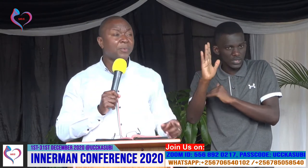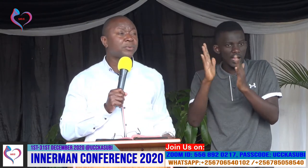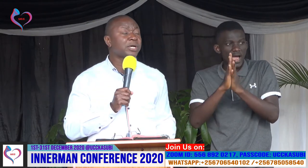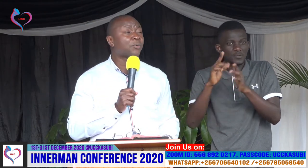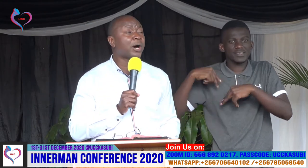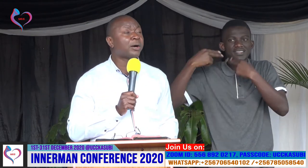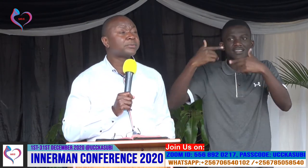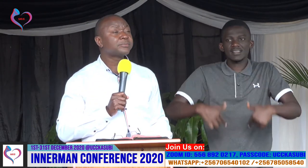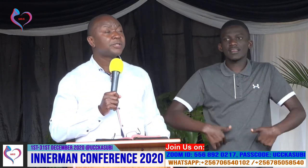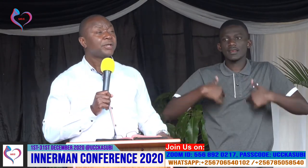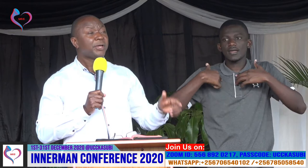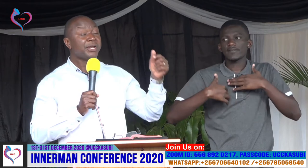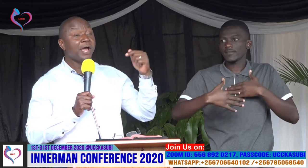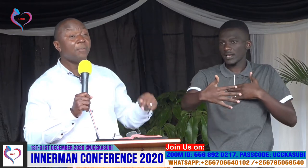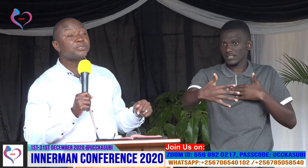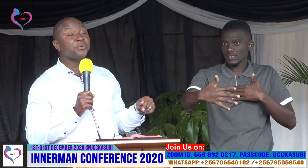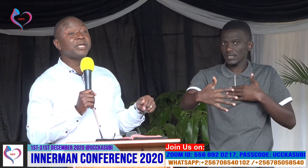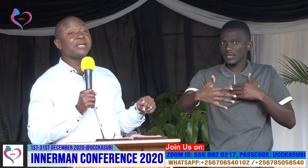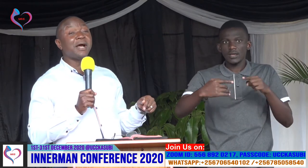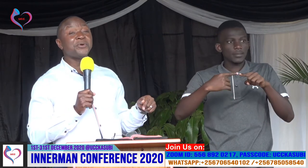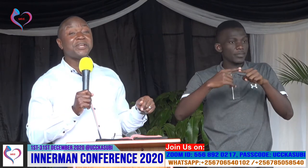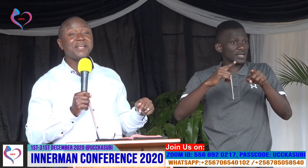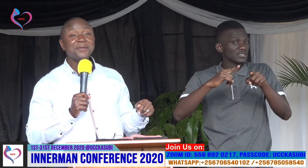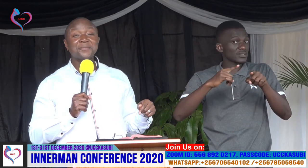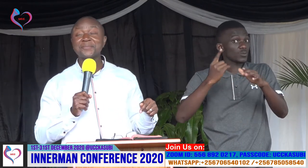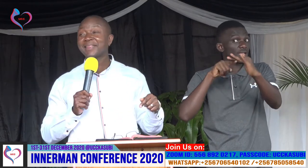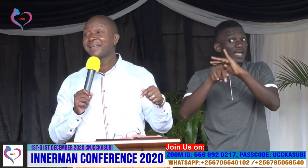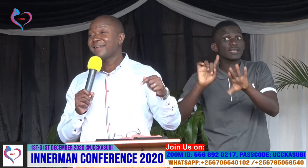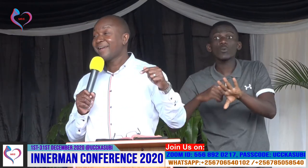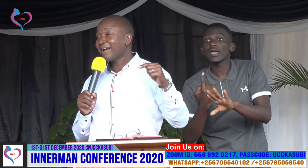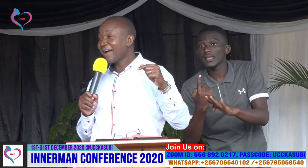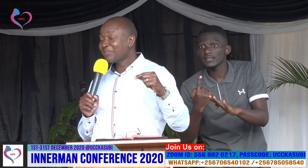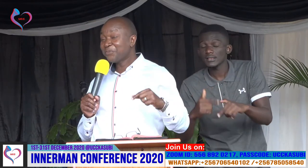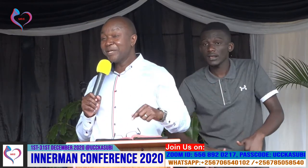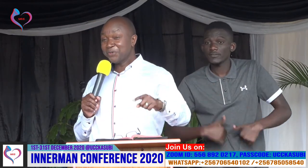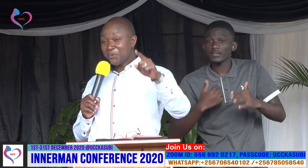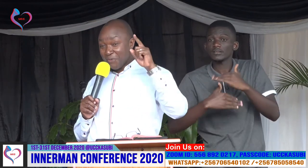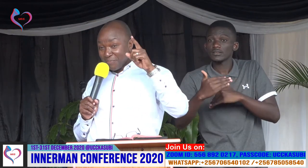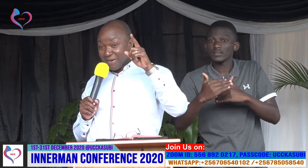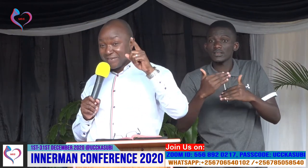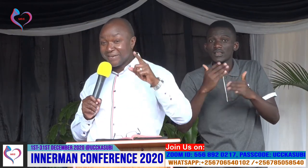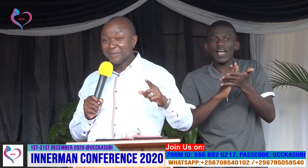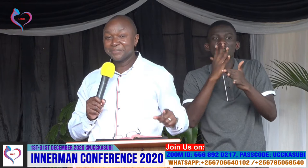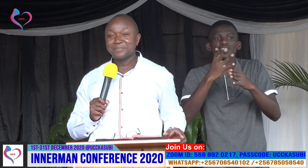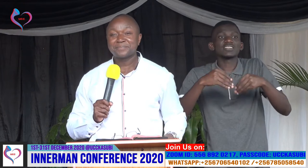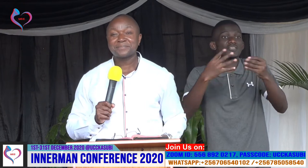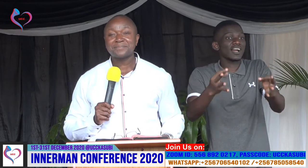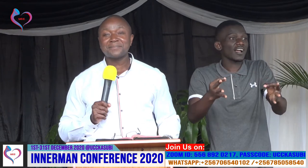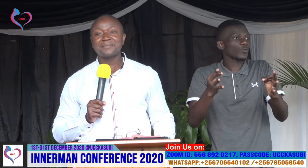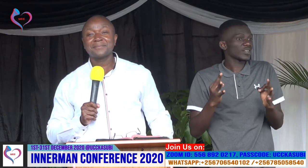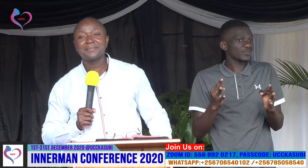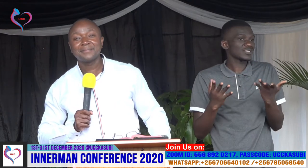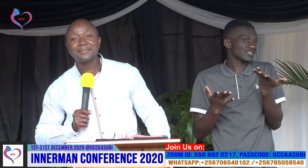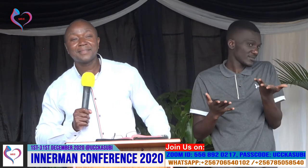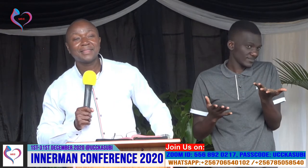so that we inherit eternal life. But when do we enter that? After we've